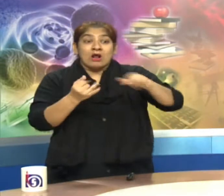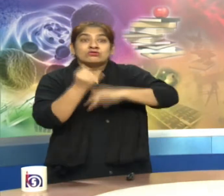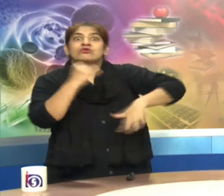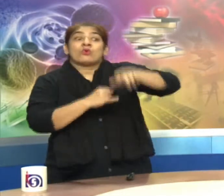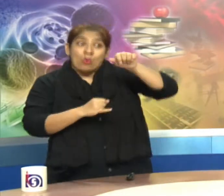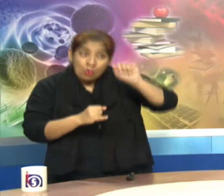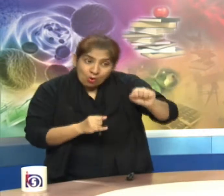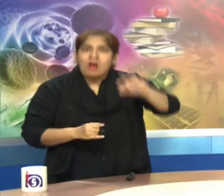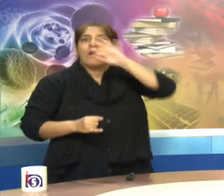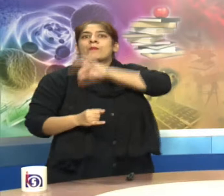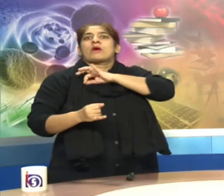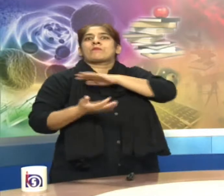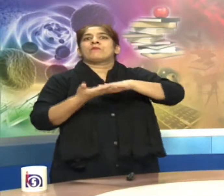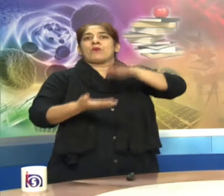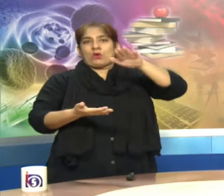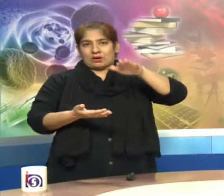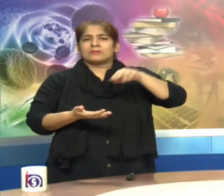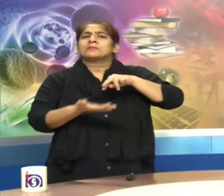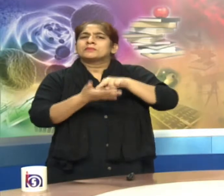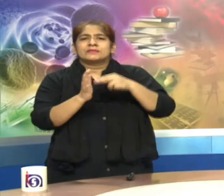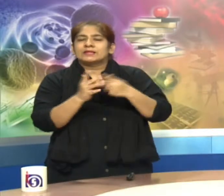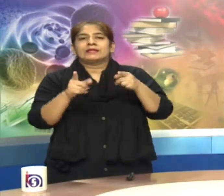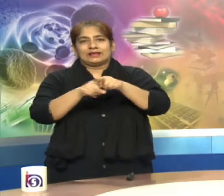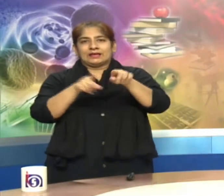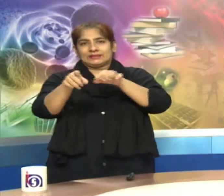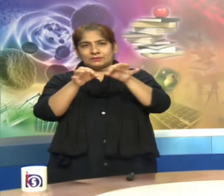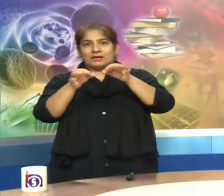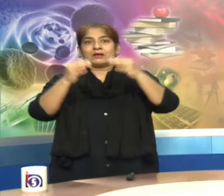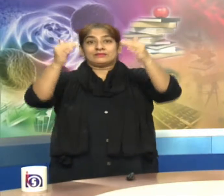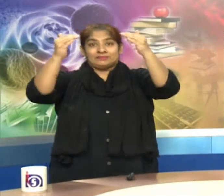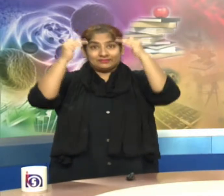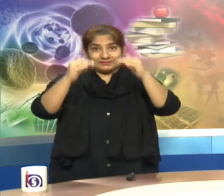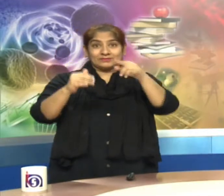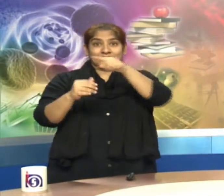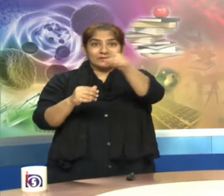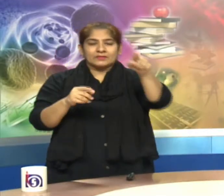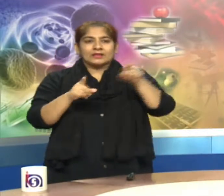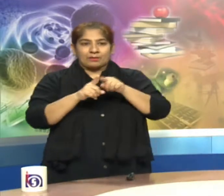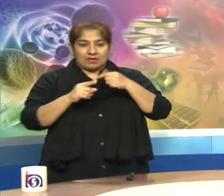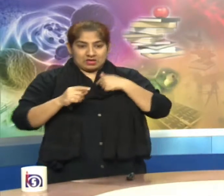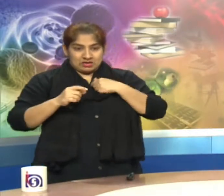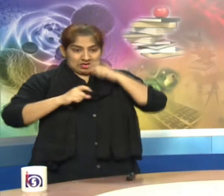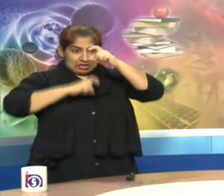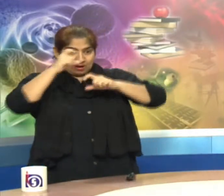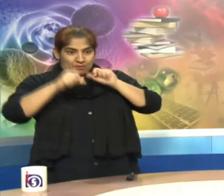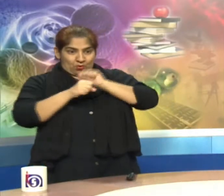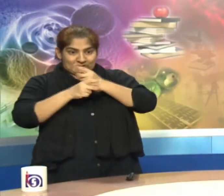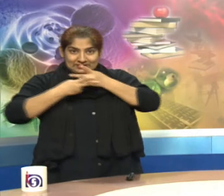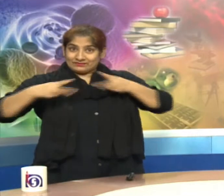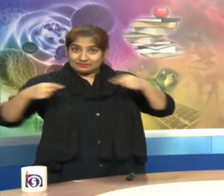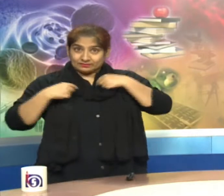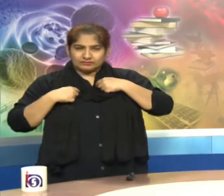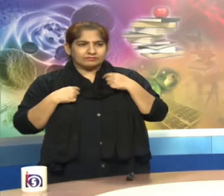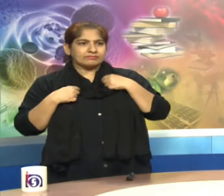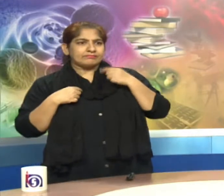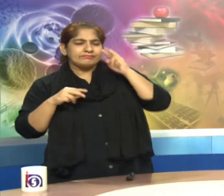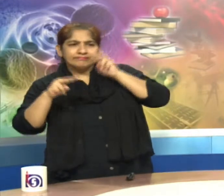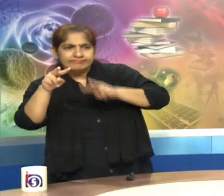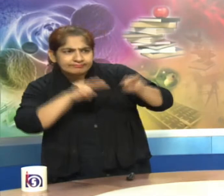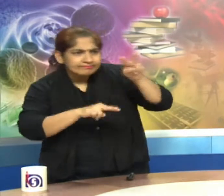In society also it can be used in different ways. Let me explain. You can see on the screen the first point under